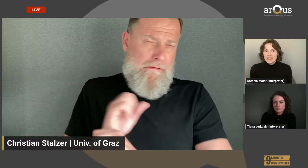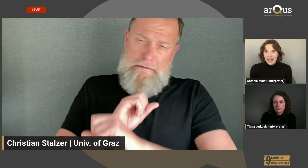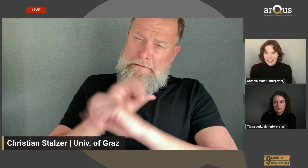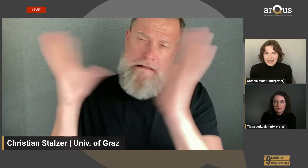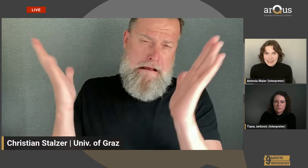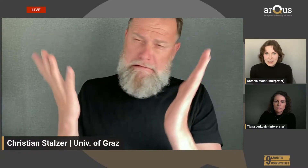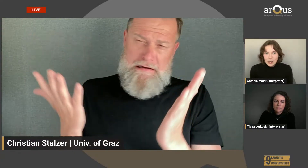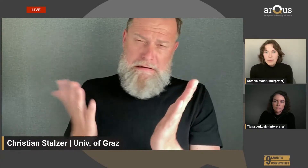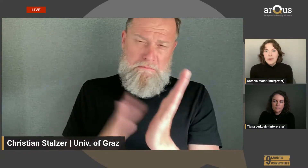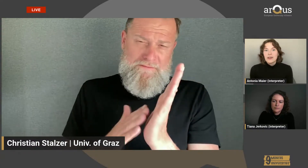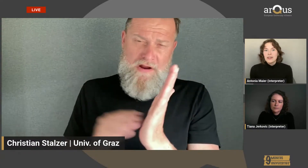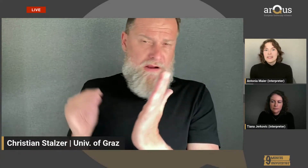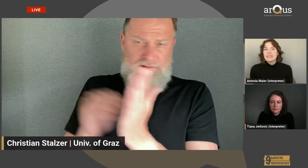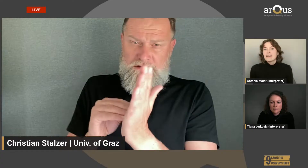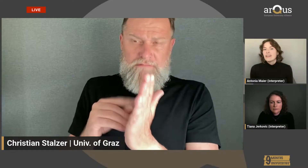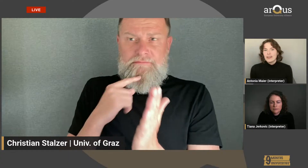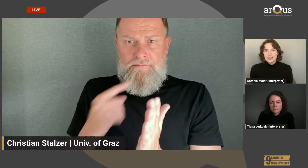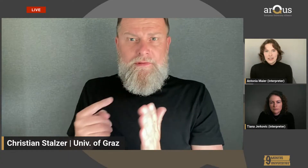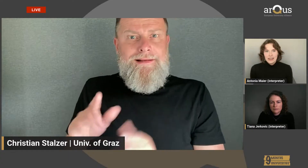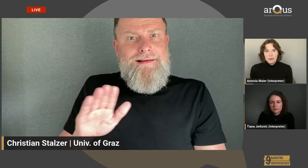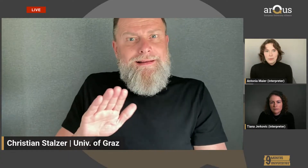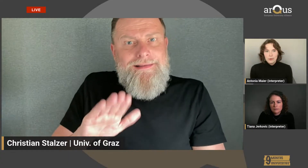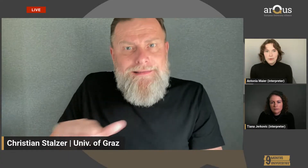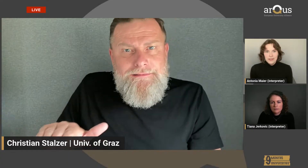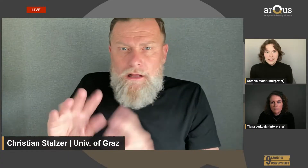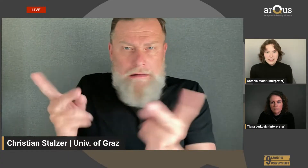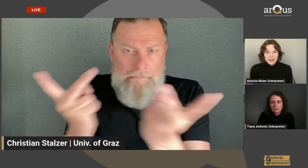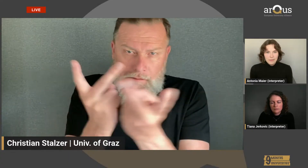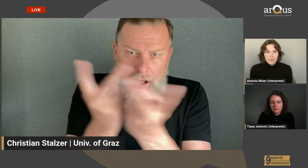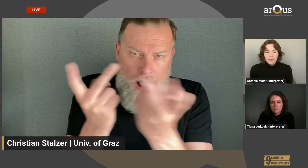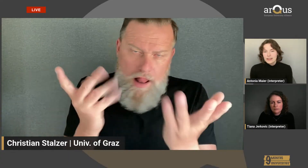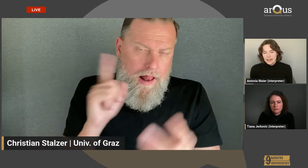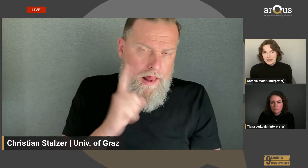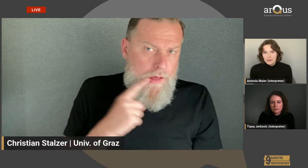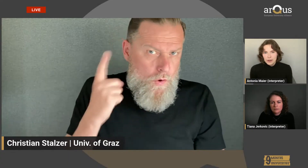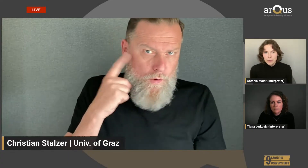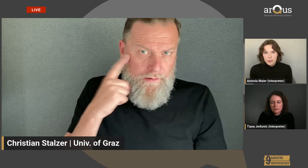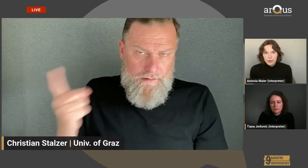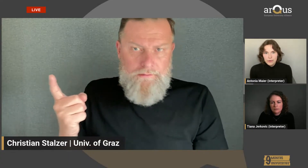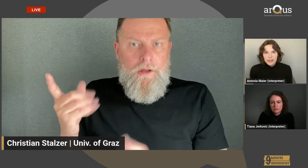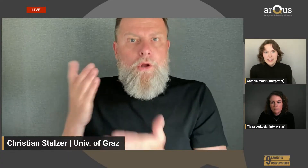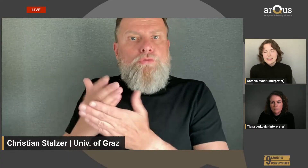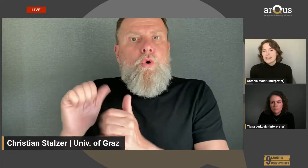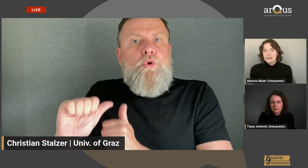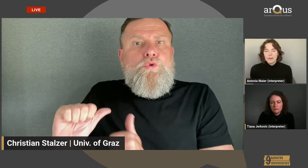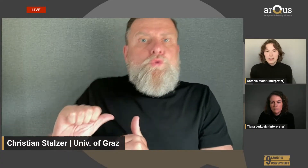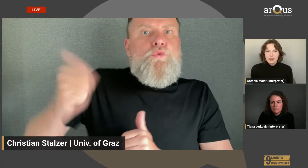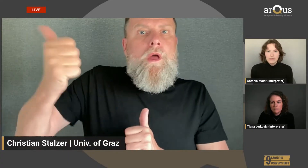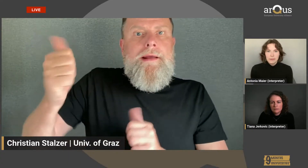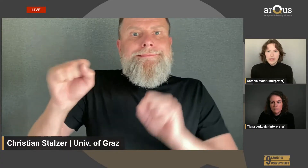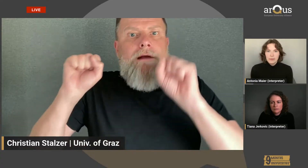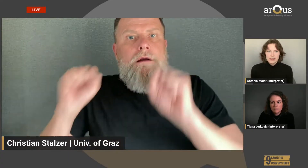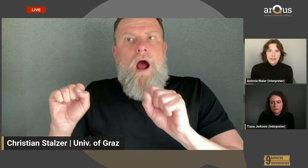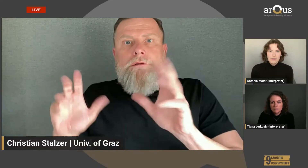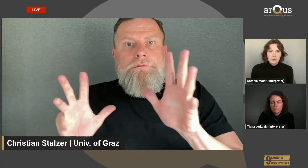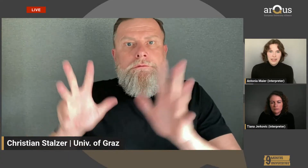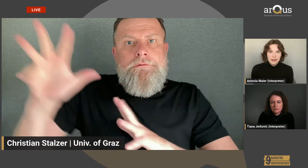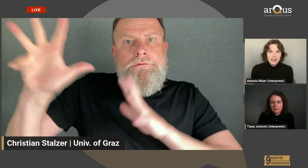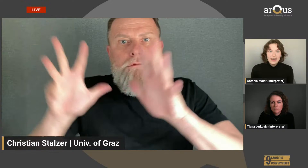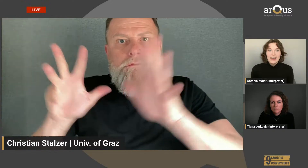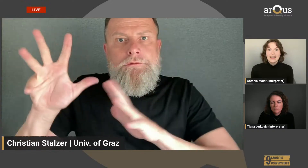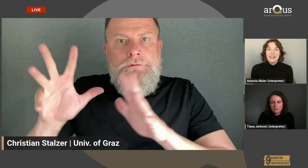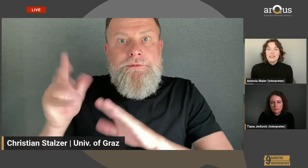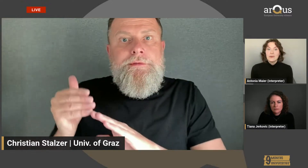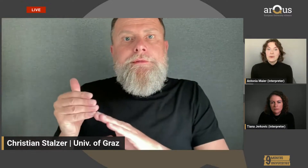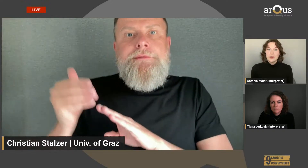some signs because there's a clear proof that scientific proof that it doesn't matter if a baby is deaf or